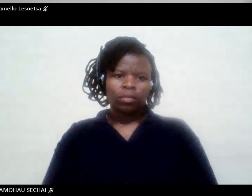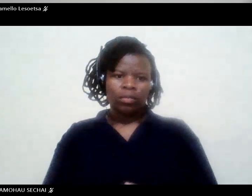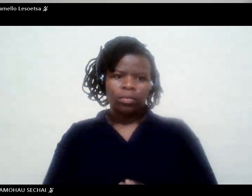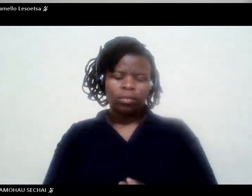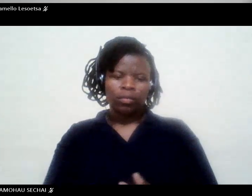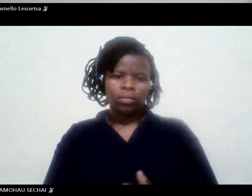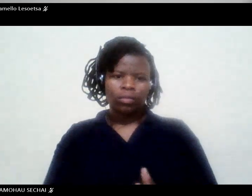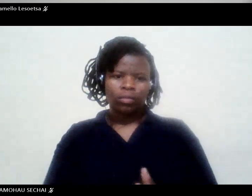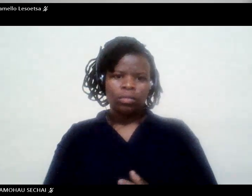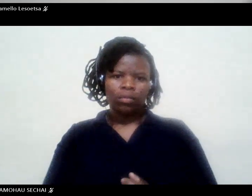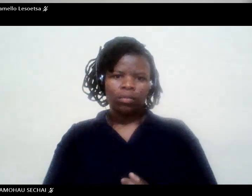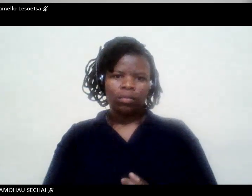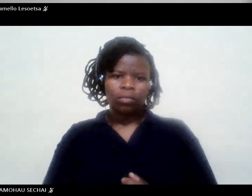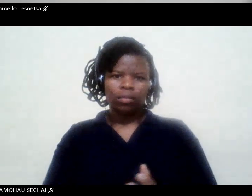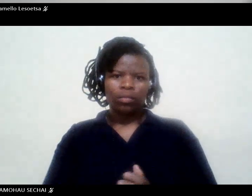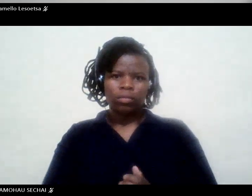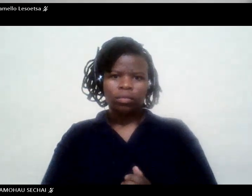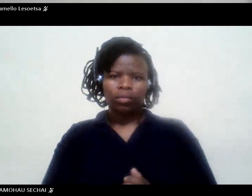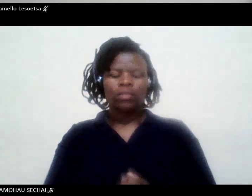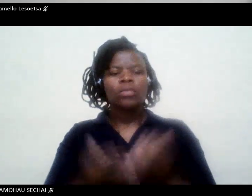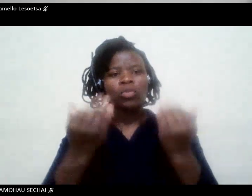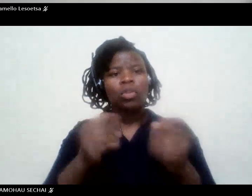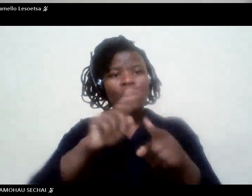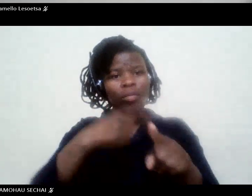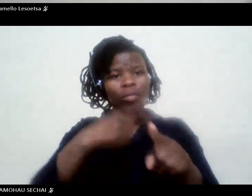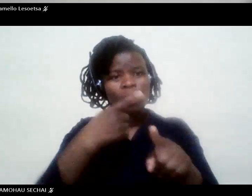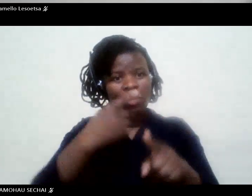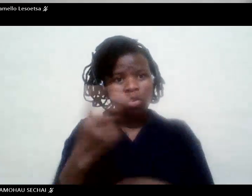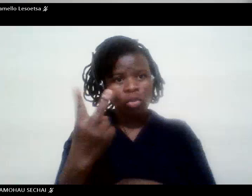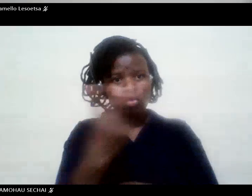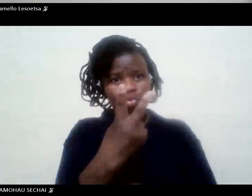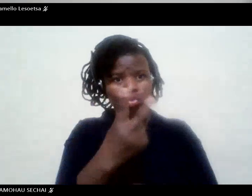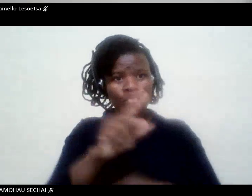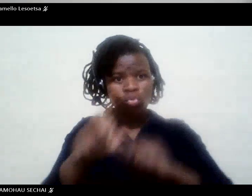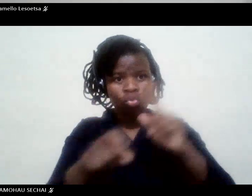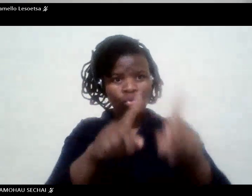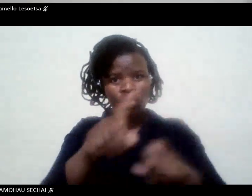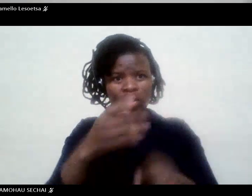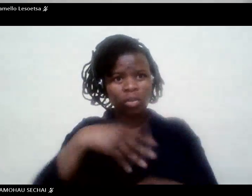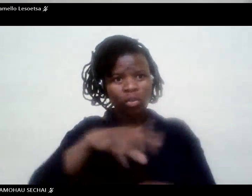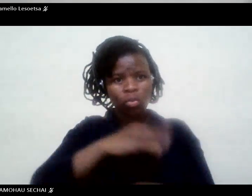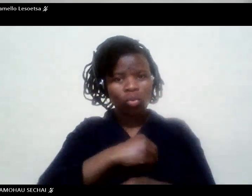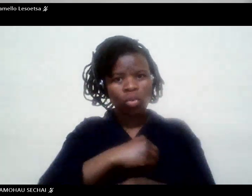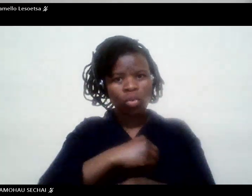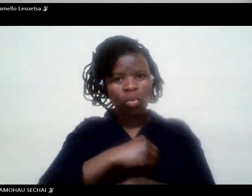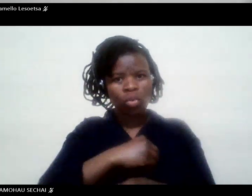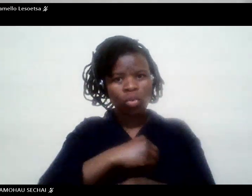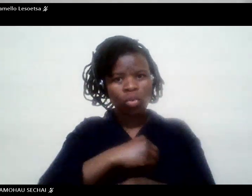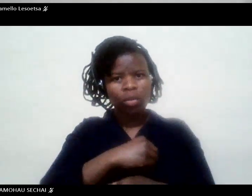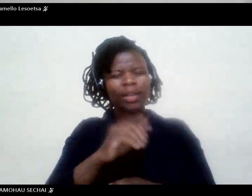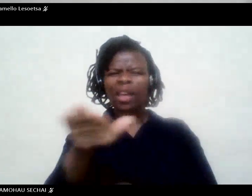So for instance, for those two questions, what are the areas that we need